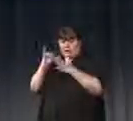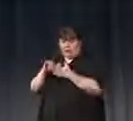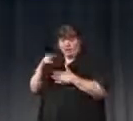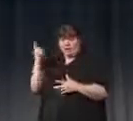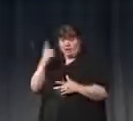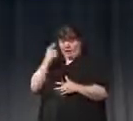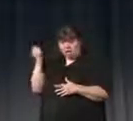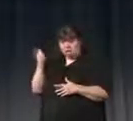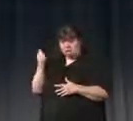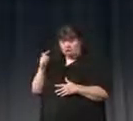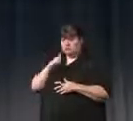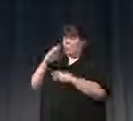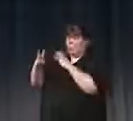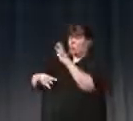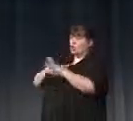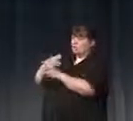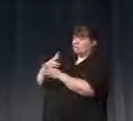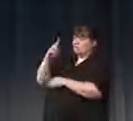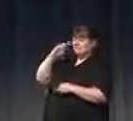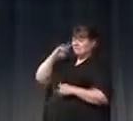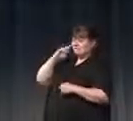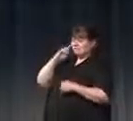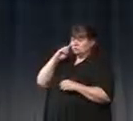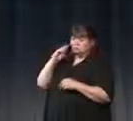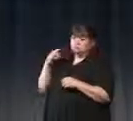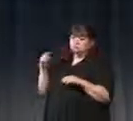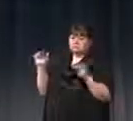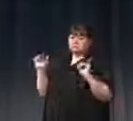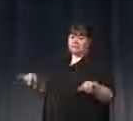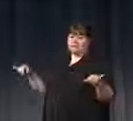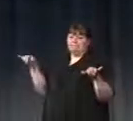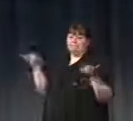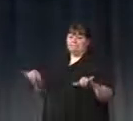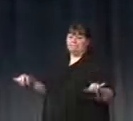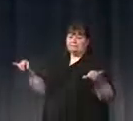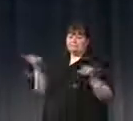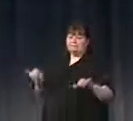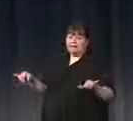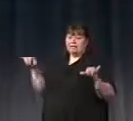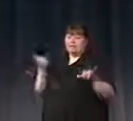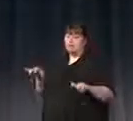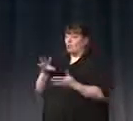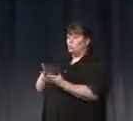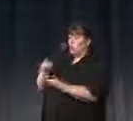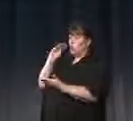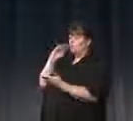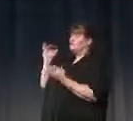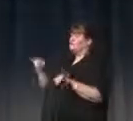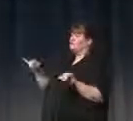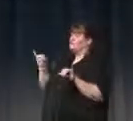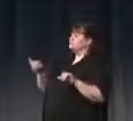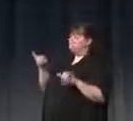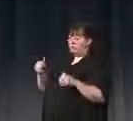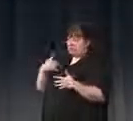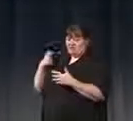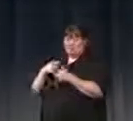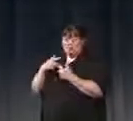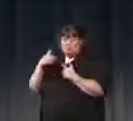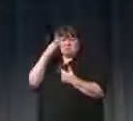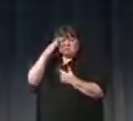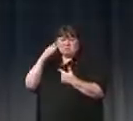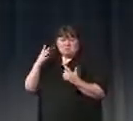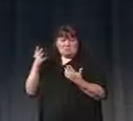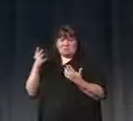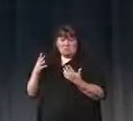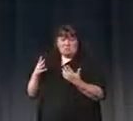because real-world sound sources have some degree of regularity. And so if you know what those regularities are, you can make assumptions about that, and then that can help you constrain the